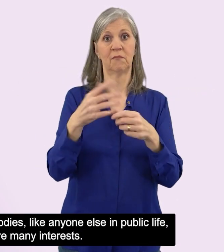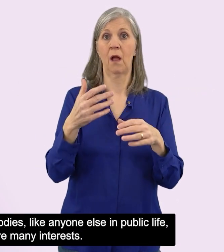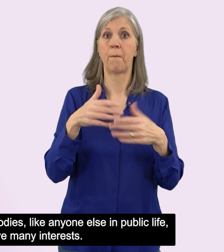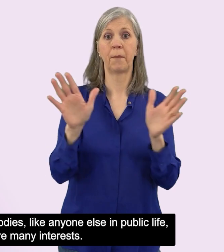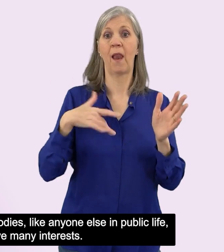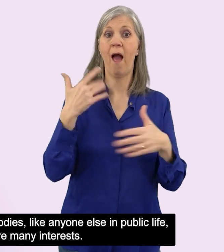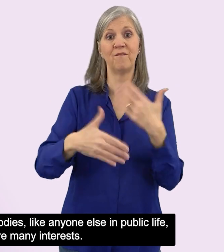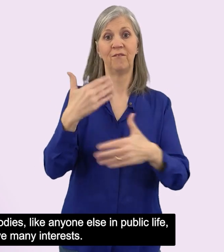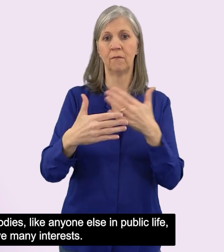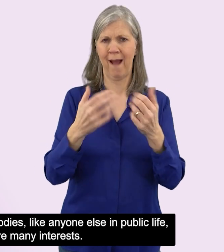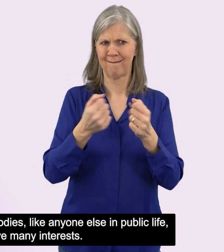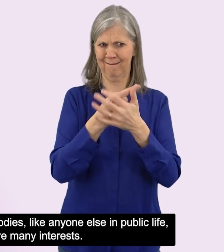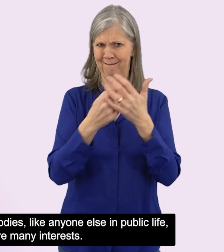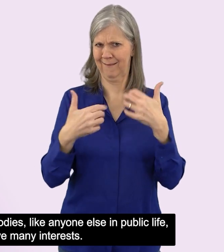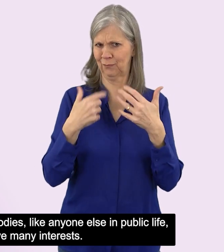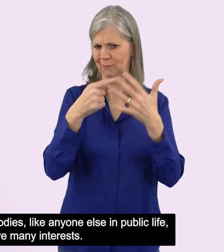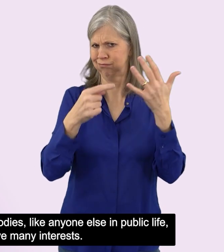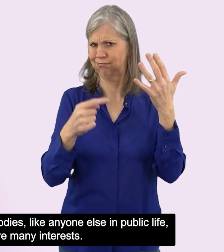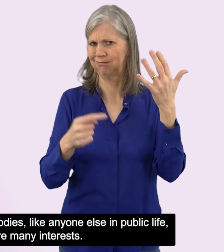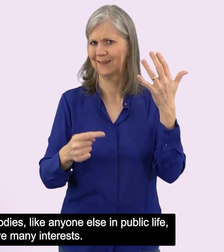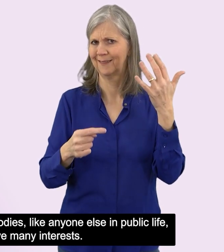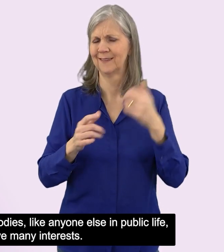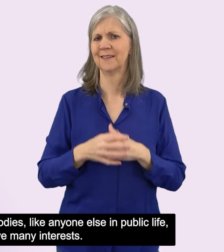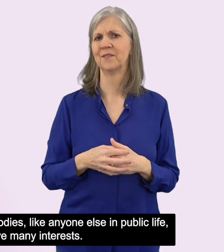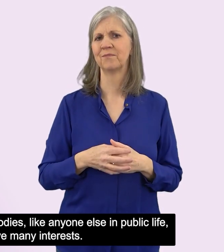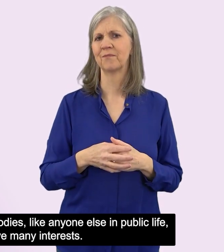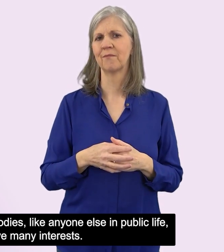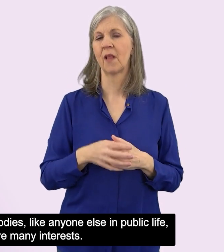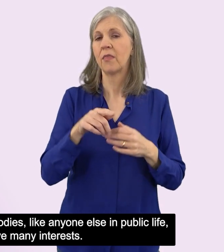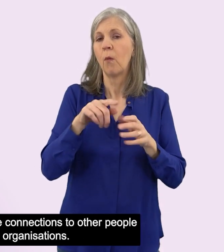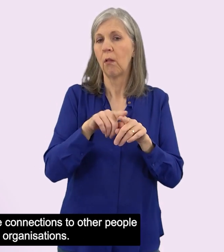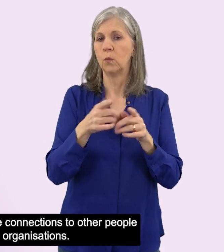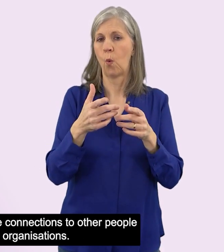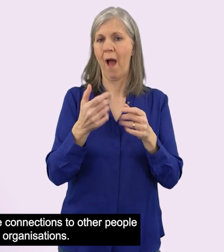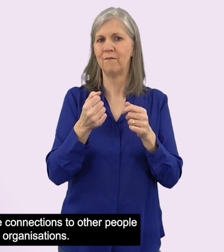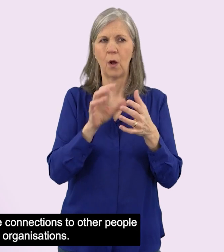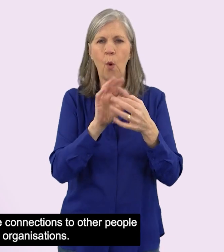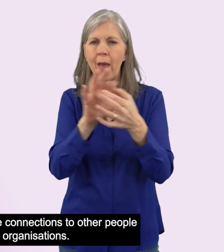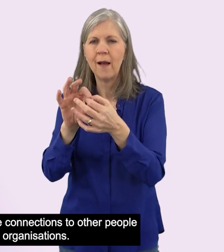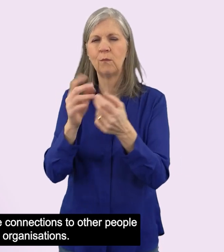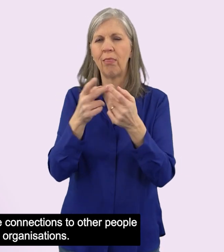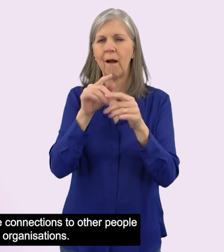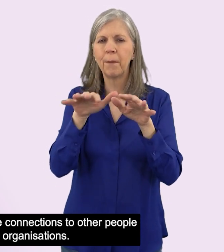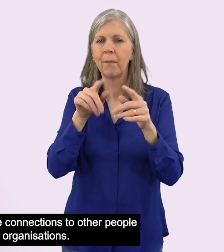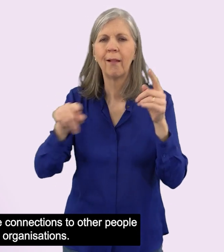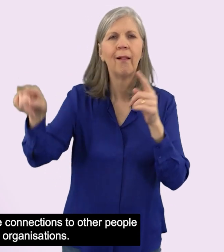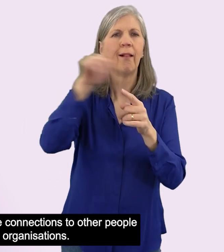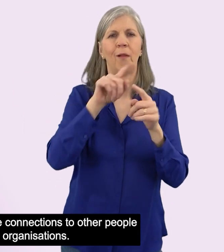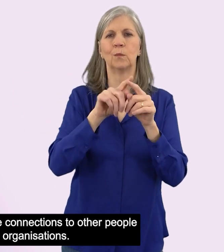9.1. Members of public bodies, like anyone else in public life, will have many interests.